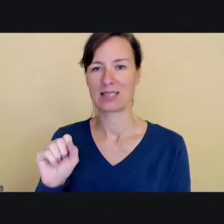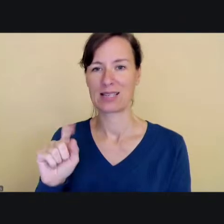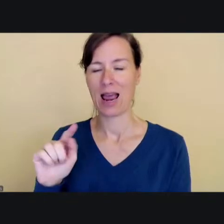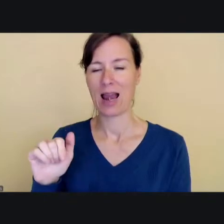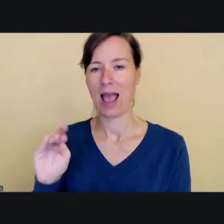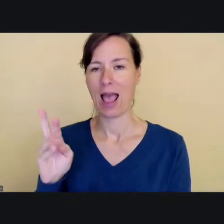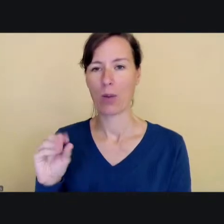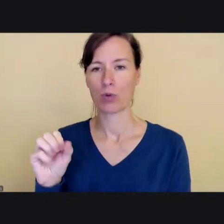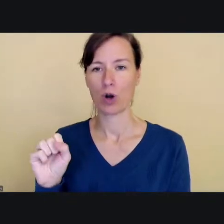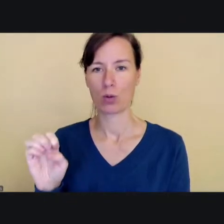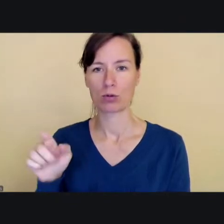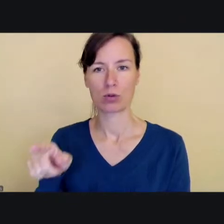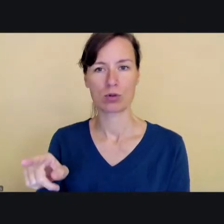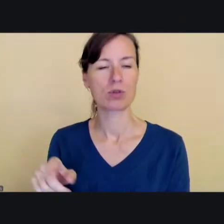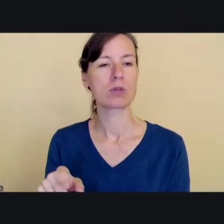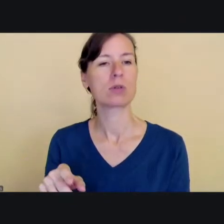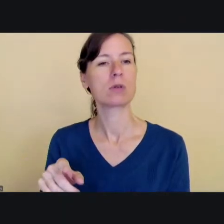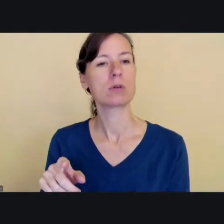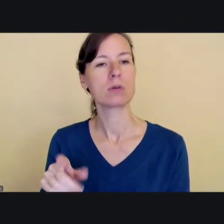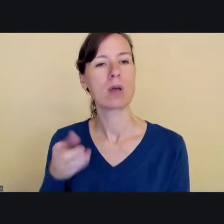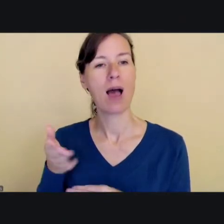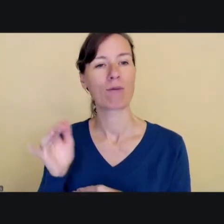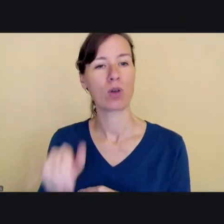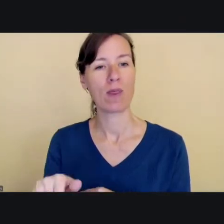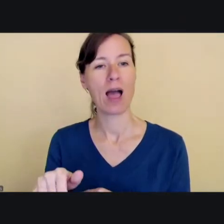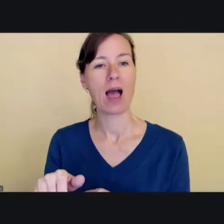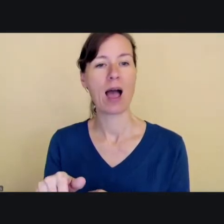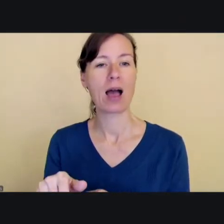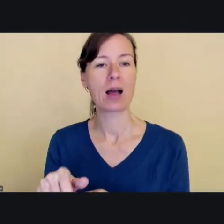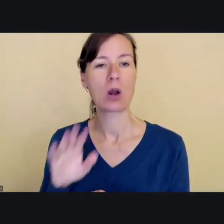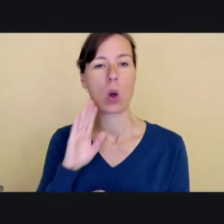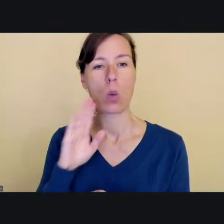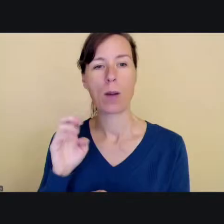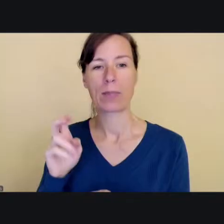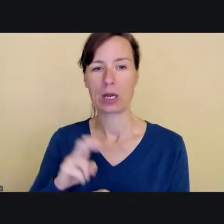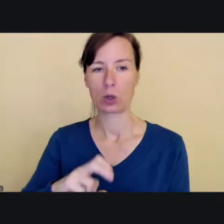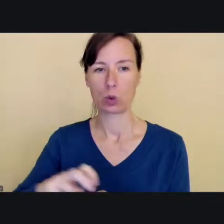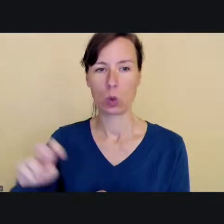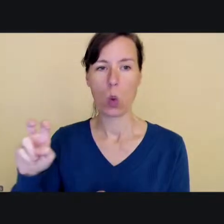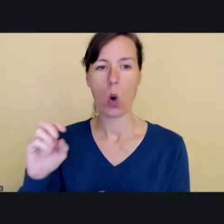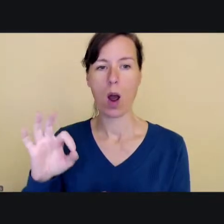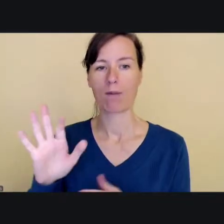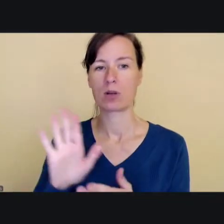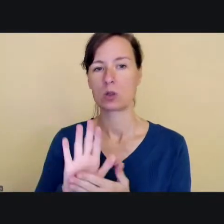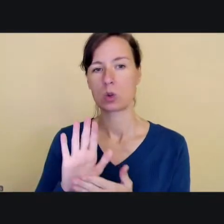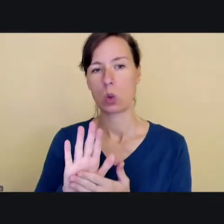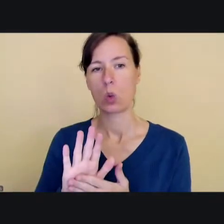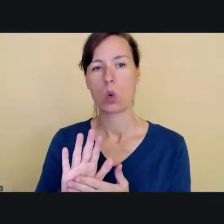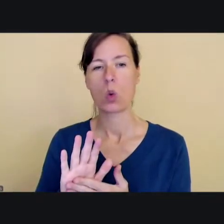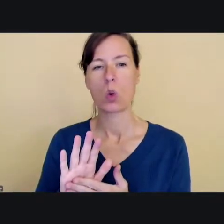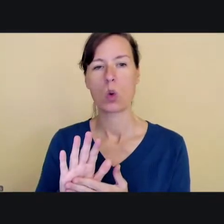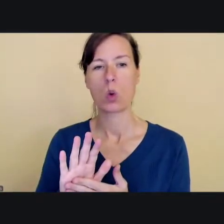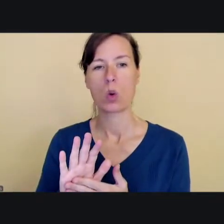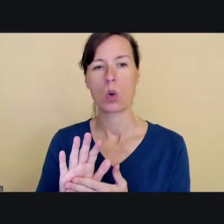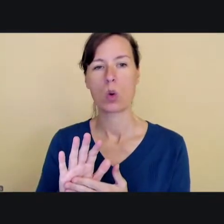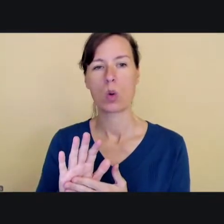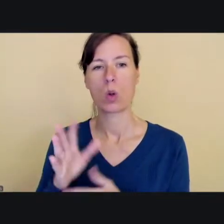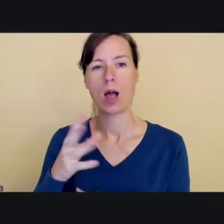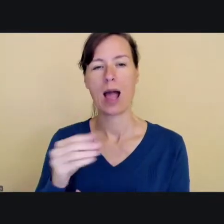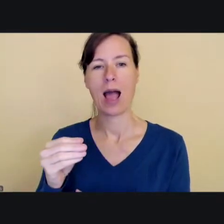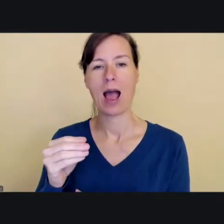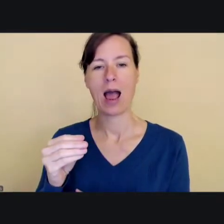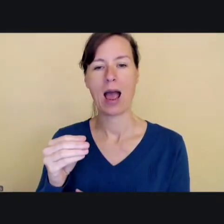then following that, there will be tours of the school, and there will be a lunch